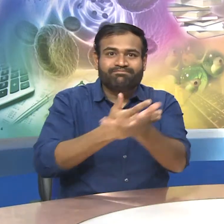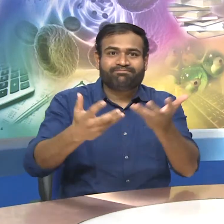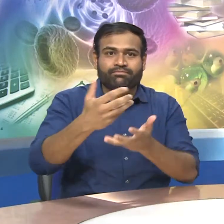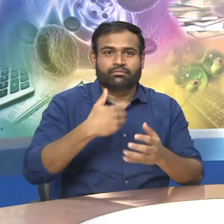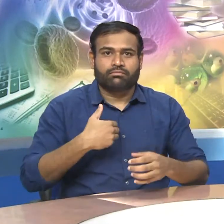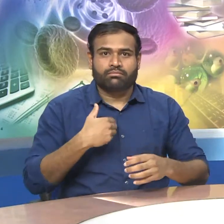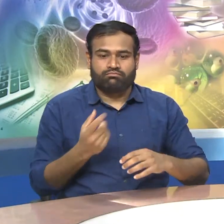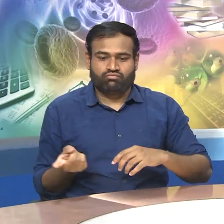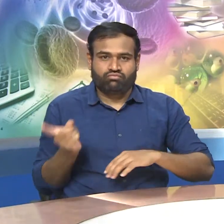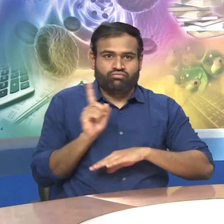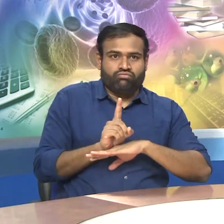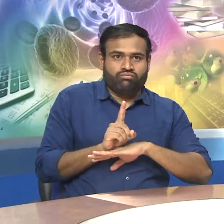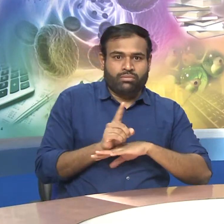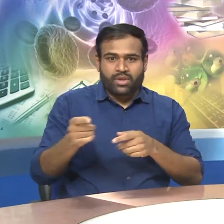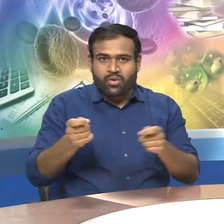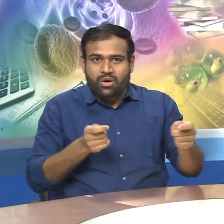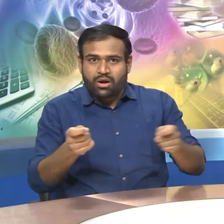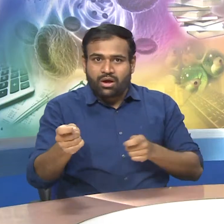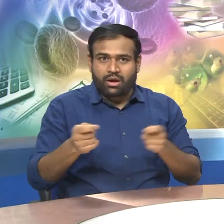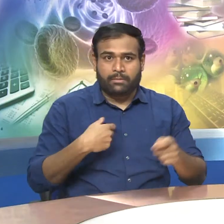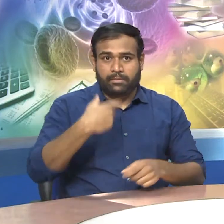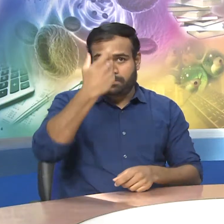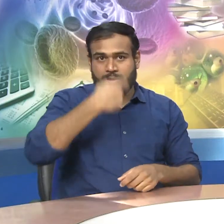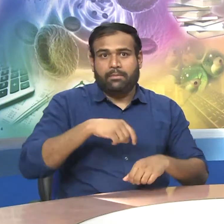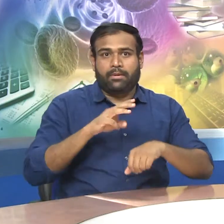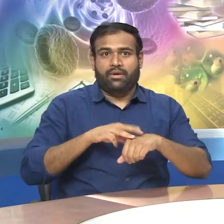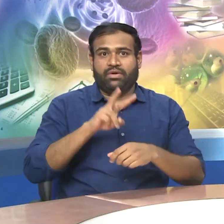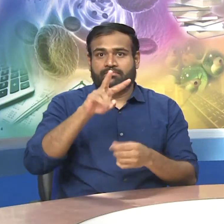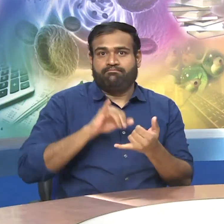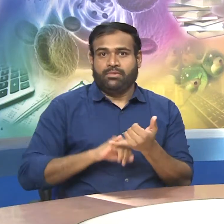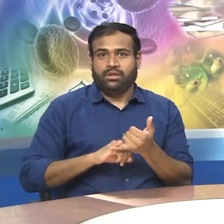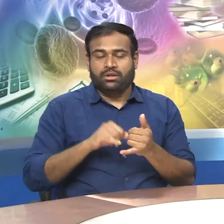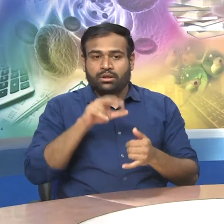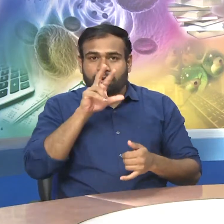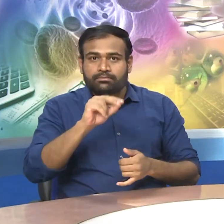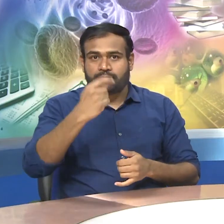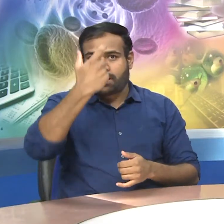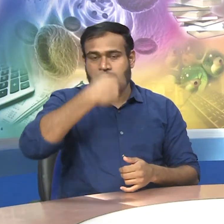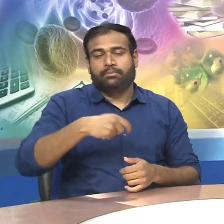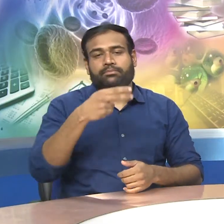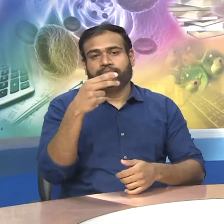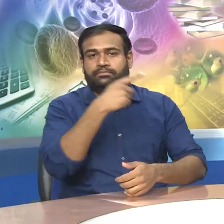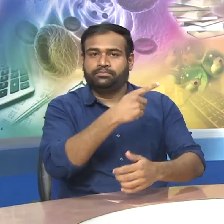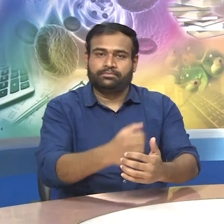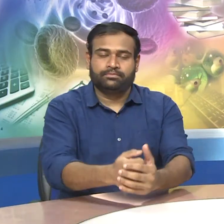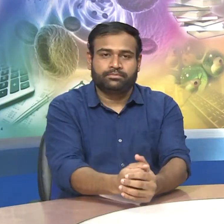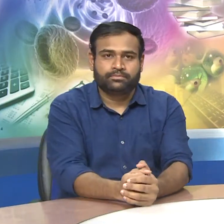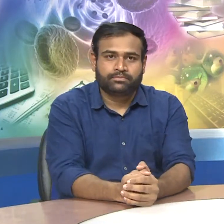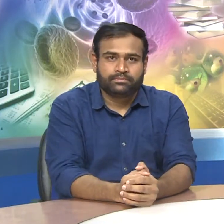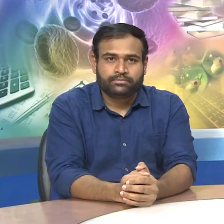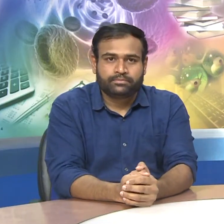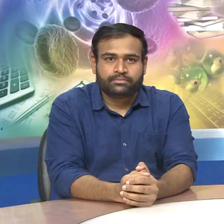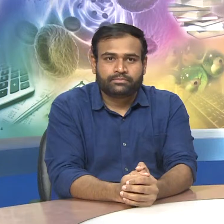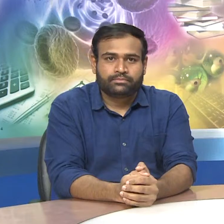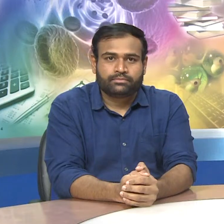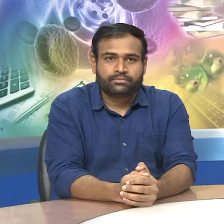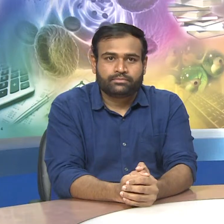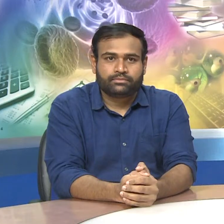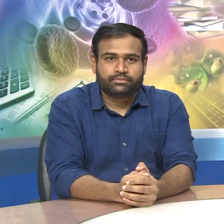speaker. Member of Vidhan Sabha elect their presiding officer, or the